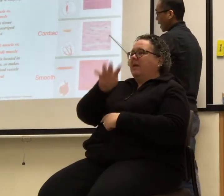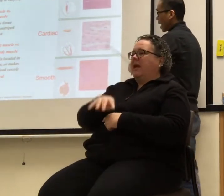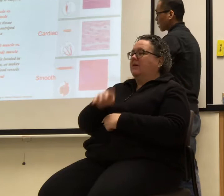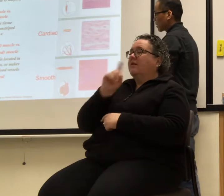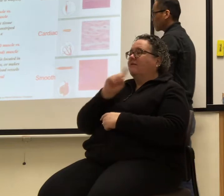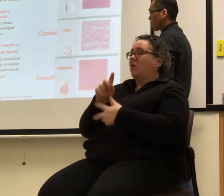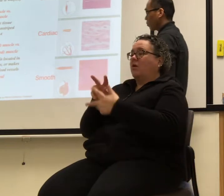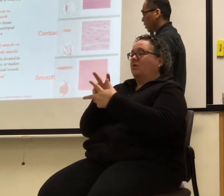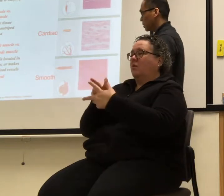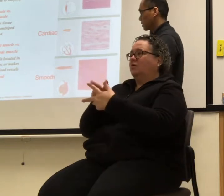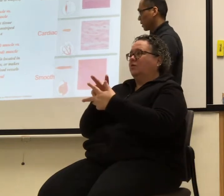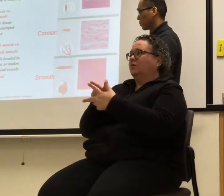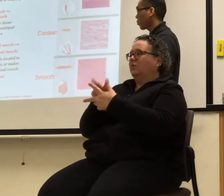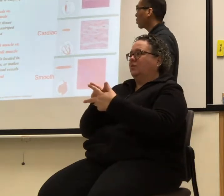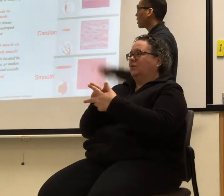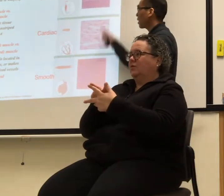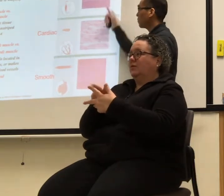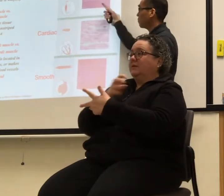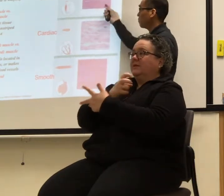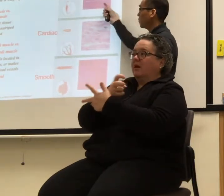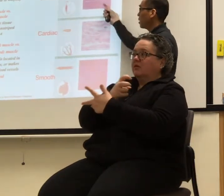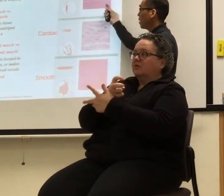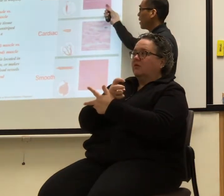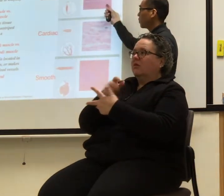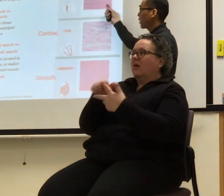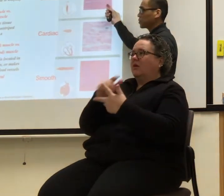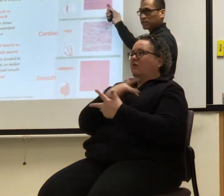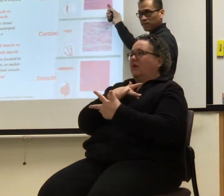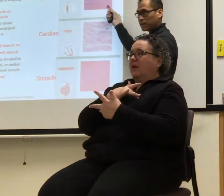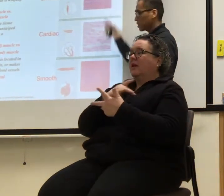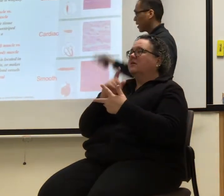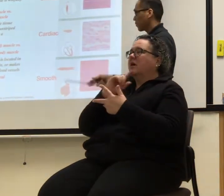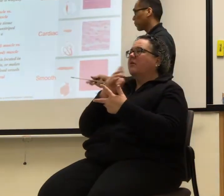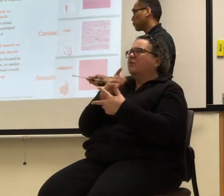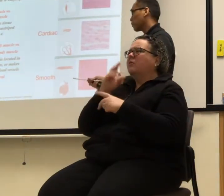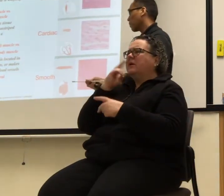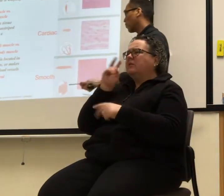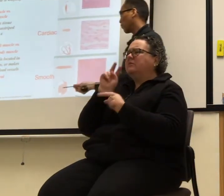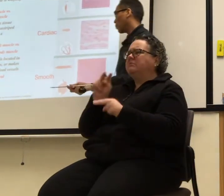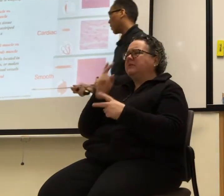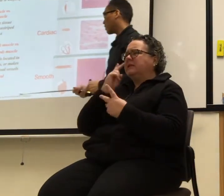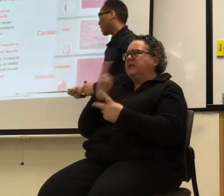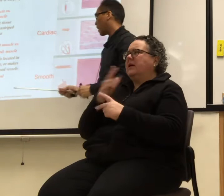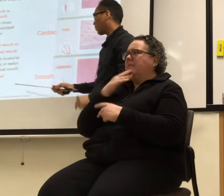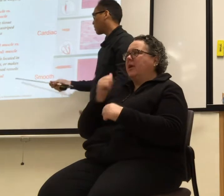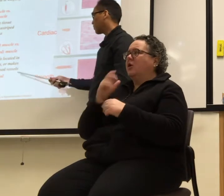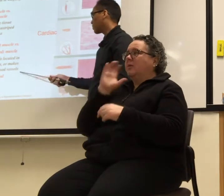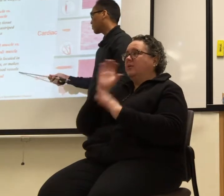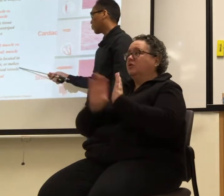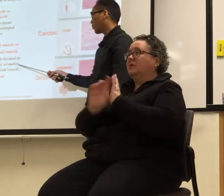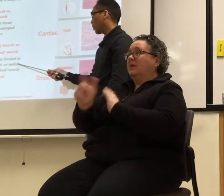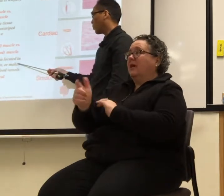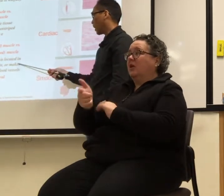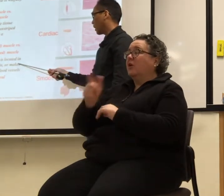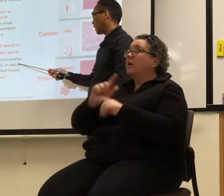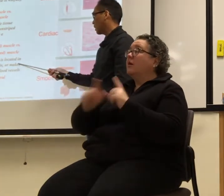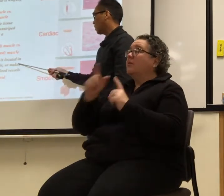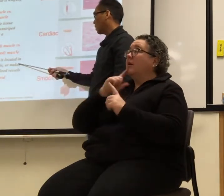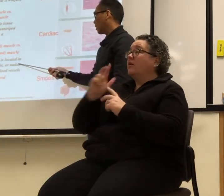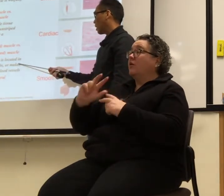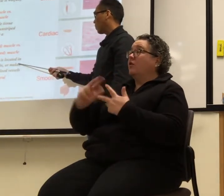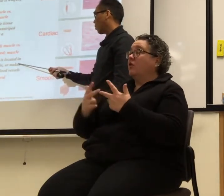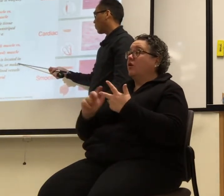the cardiac. That's what we want you to see. We'll look at better pictures of these later. The third way you can categorize muscles is where they're